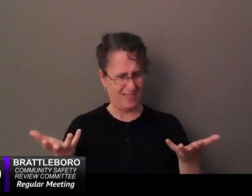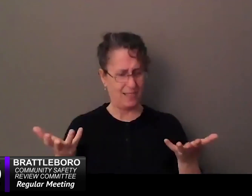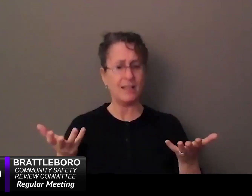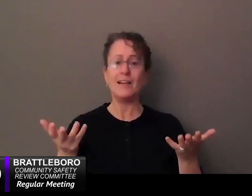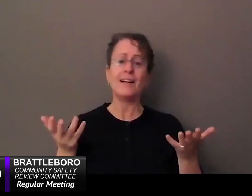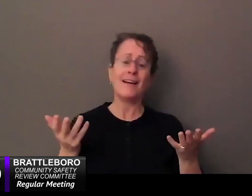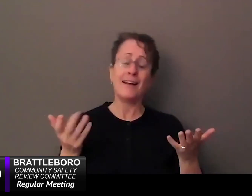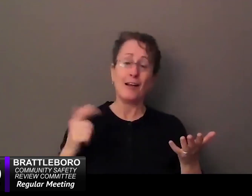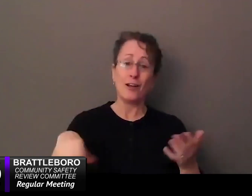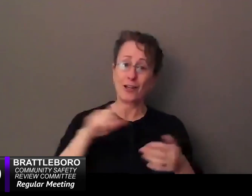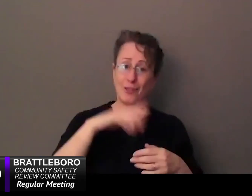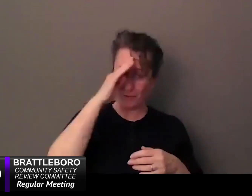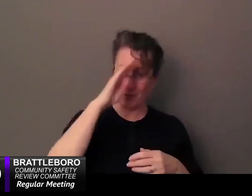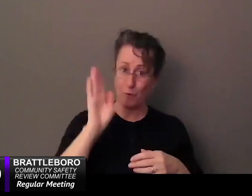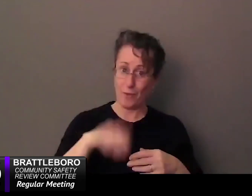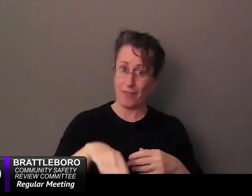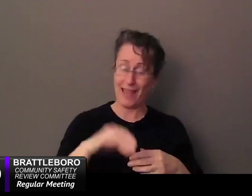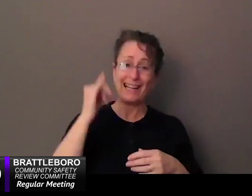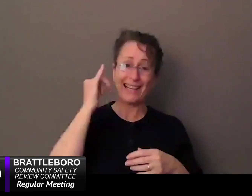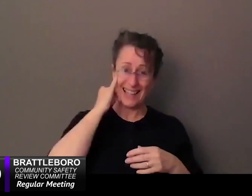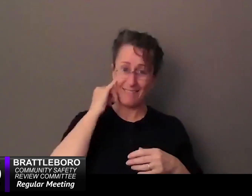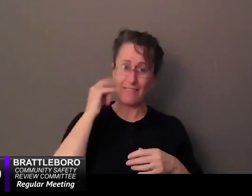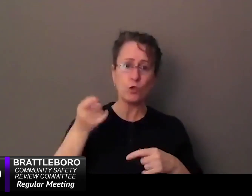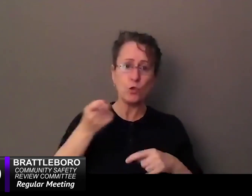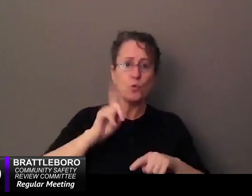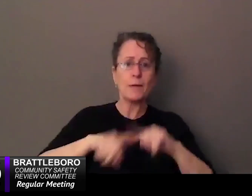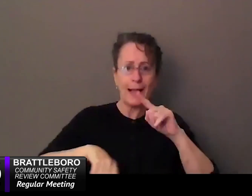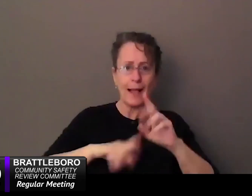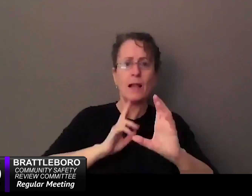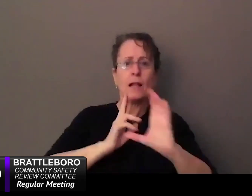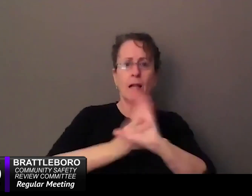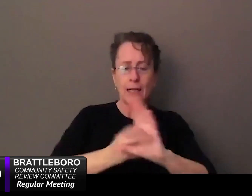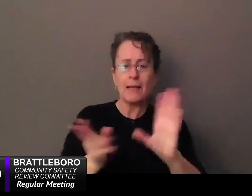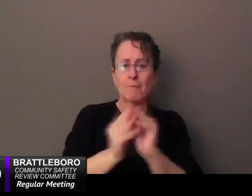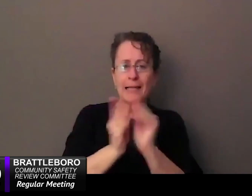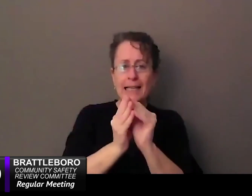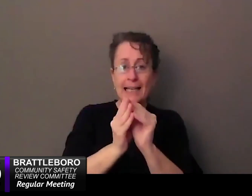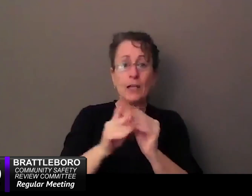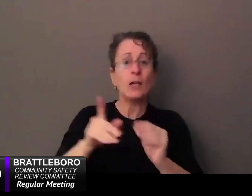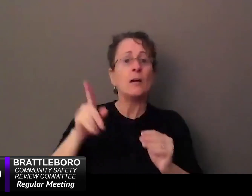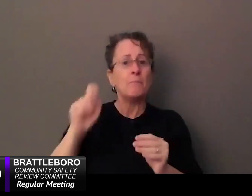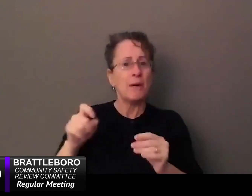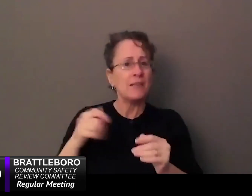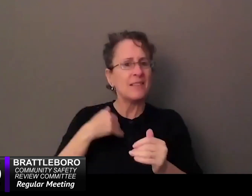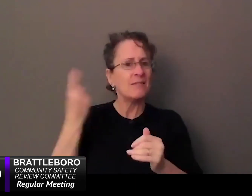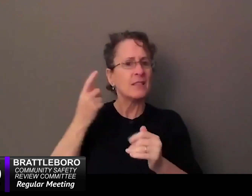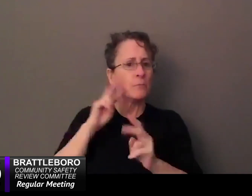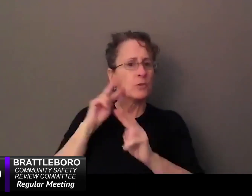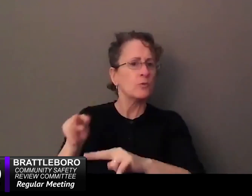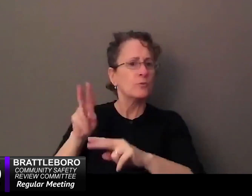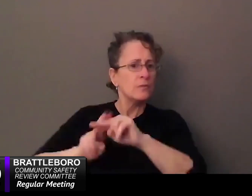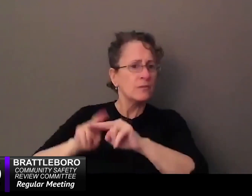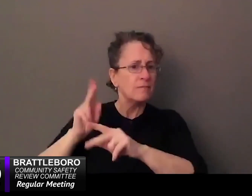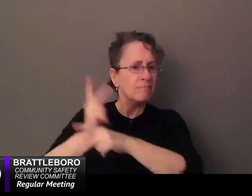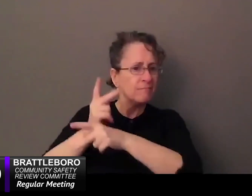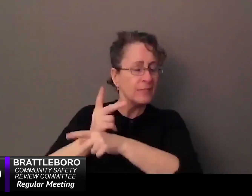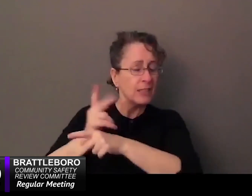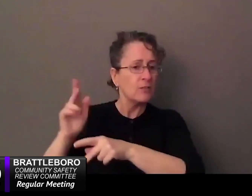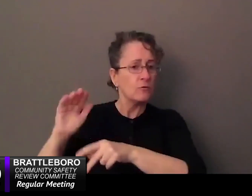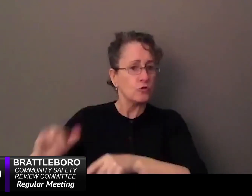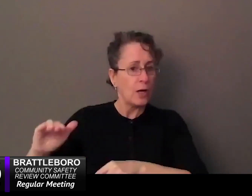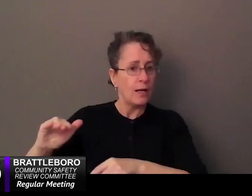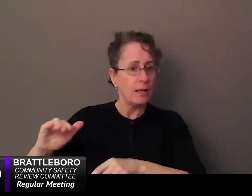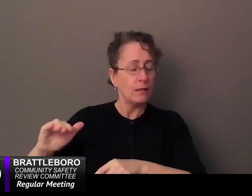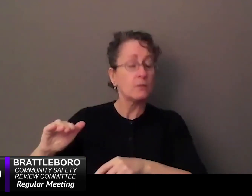now, if childcare is a barrier for someone to participate and share their story, we're going to attempt to